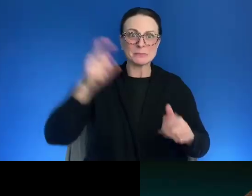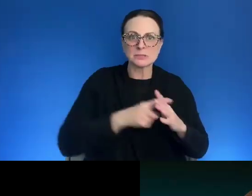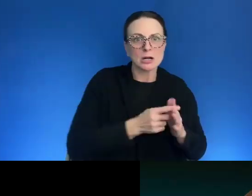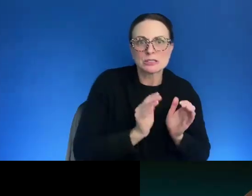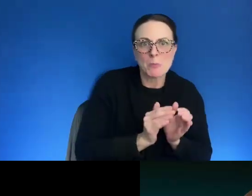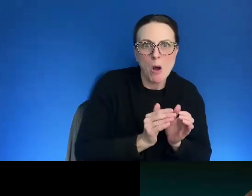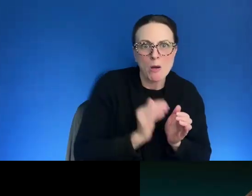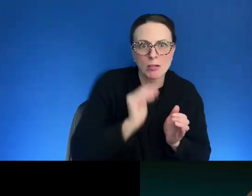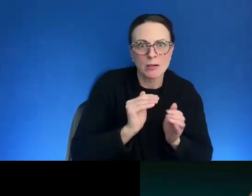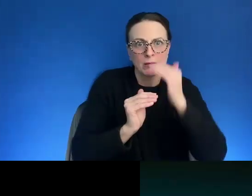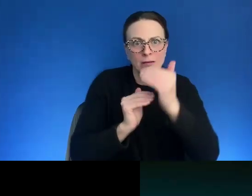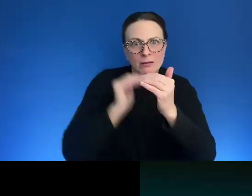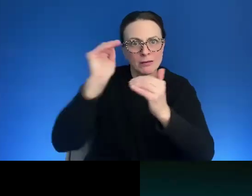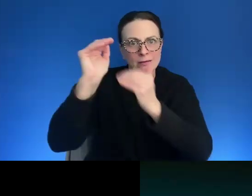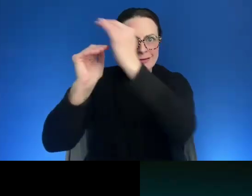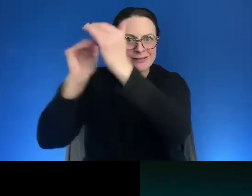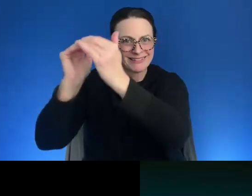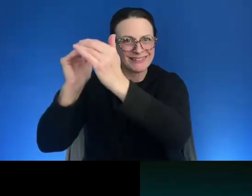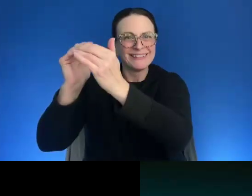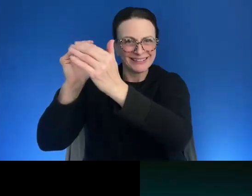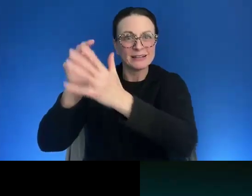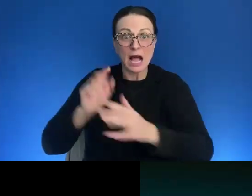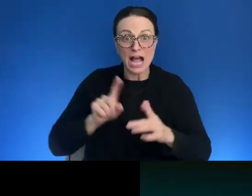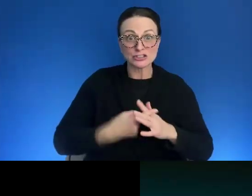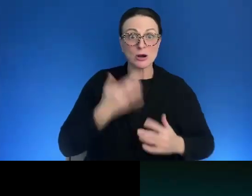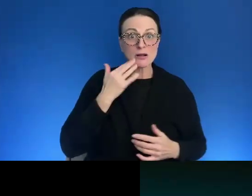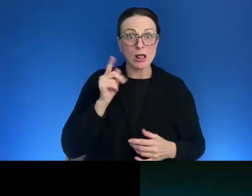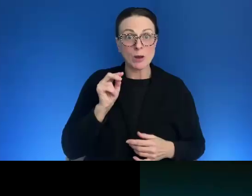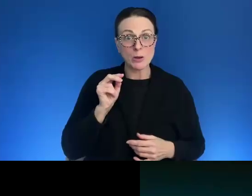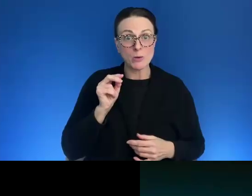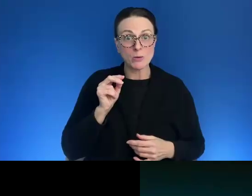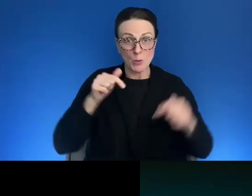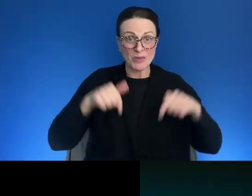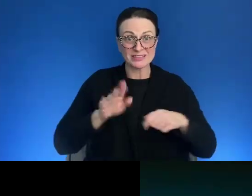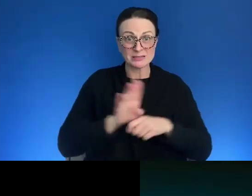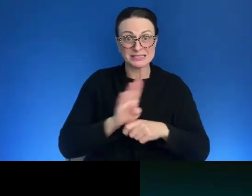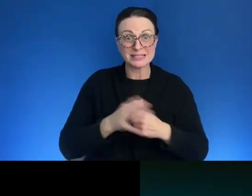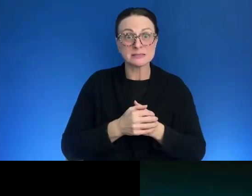small. That's how I always did. So I started in Colorado with this business.